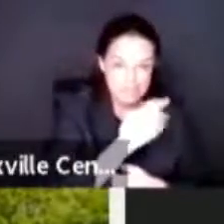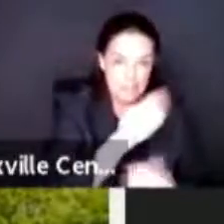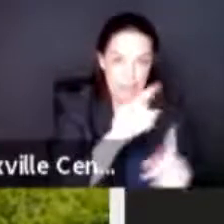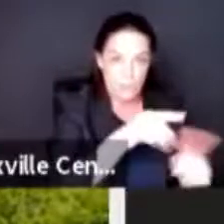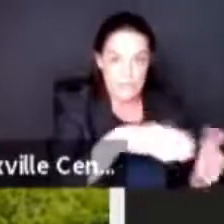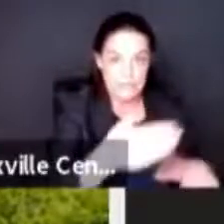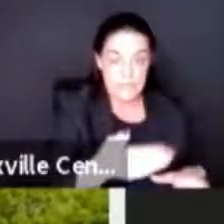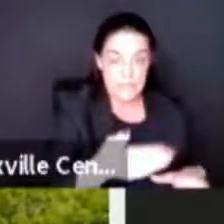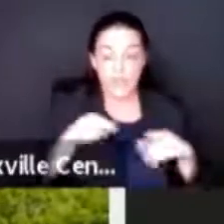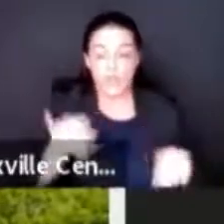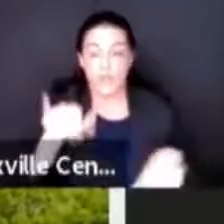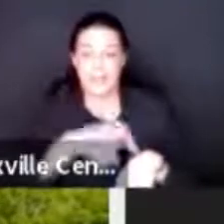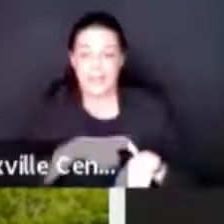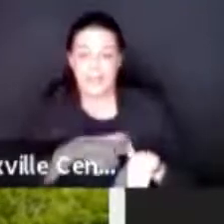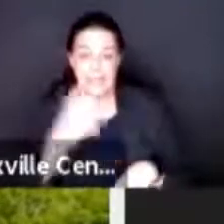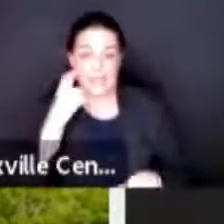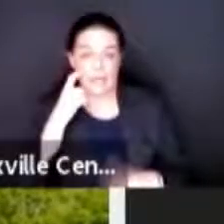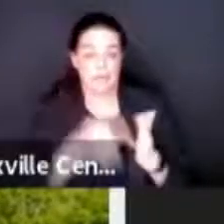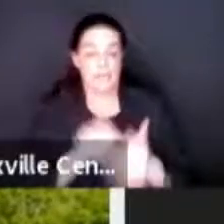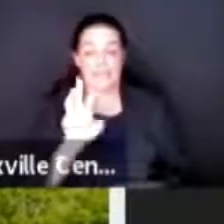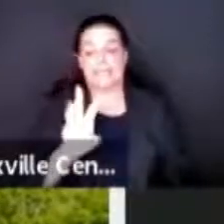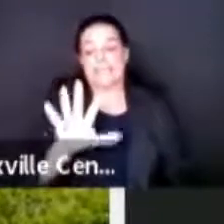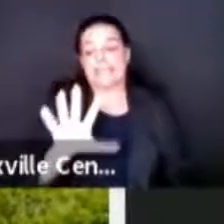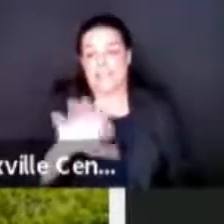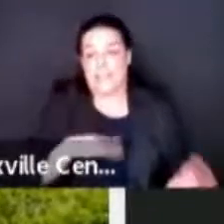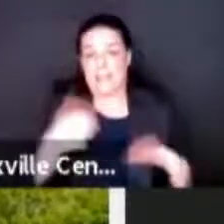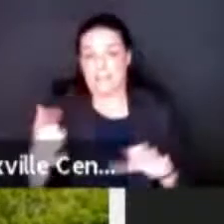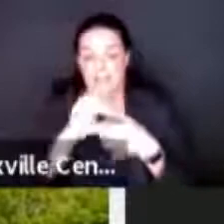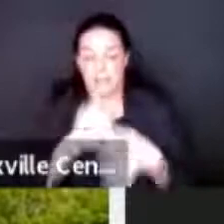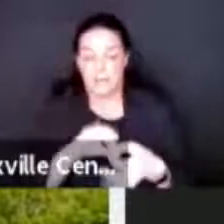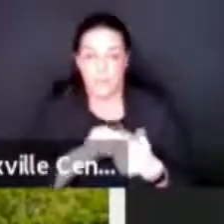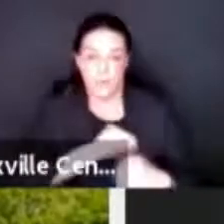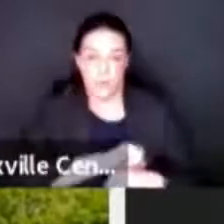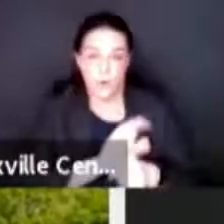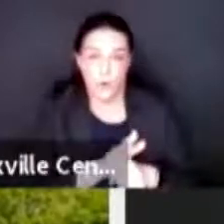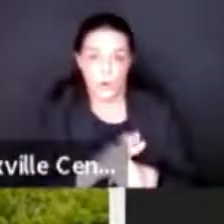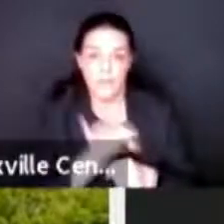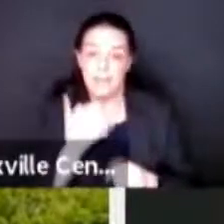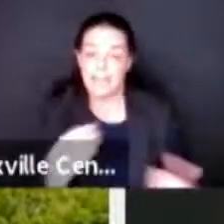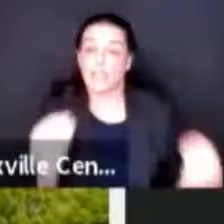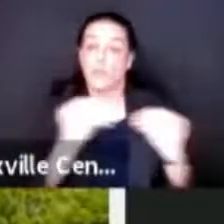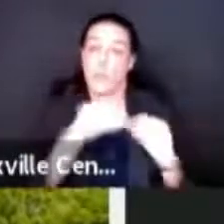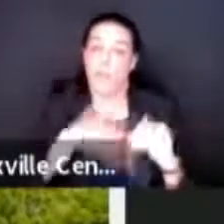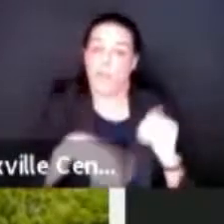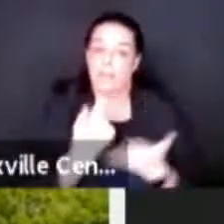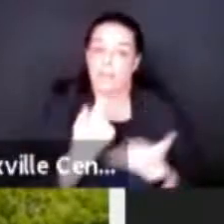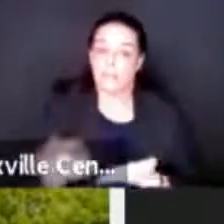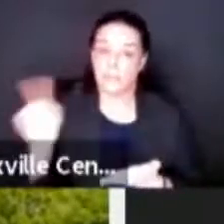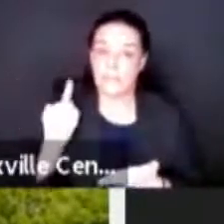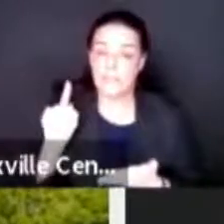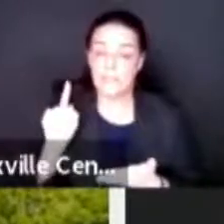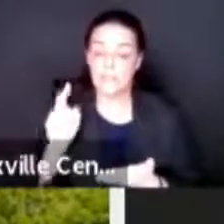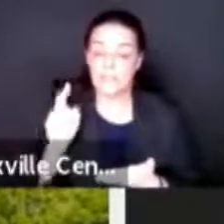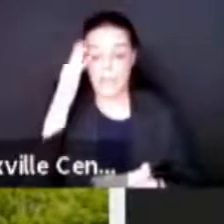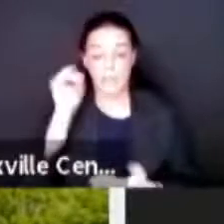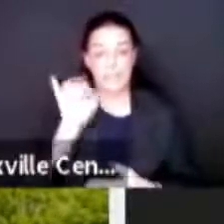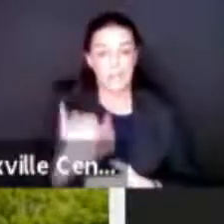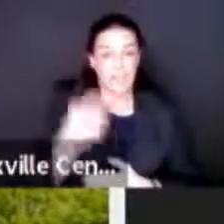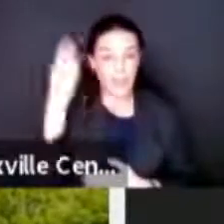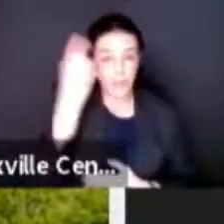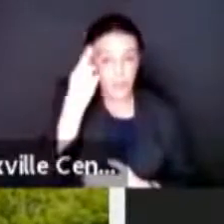seen 65 deaths associated with COVID-19, which is up from what we reported last week. And because of this information,